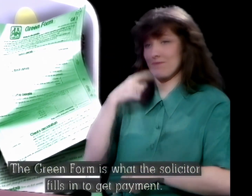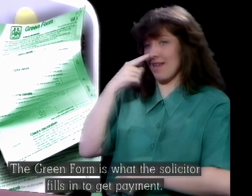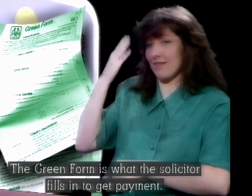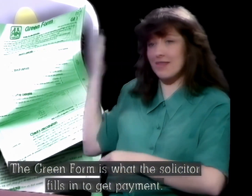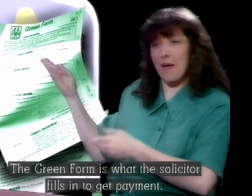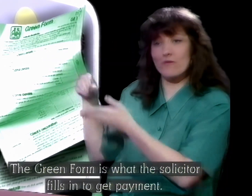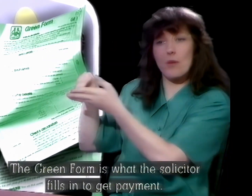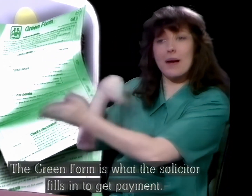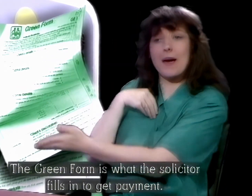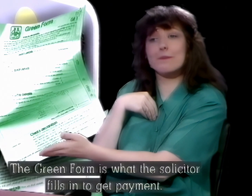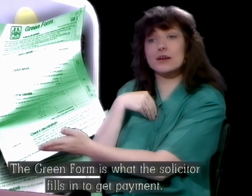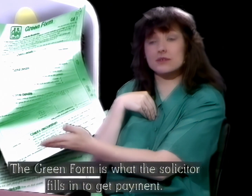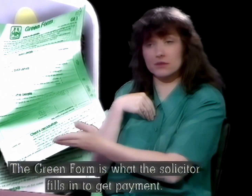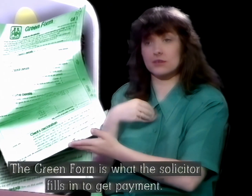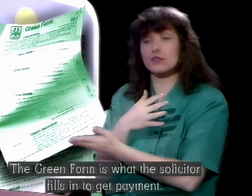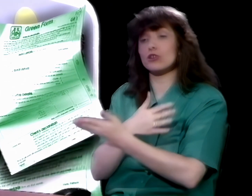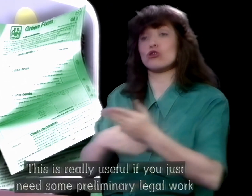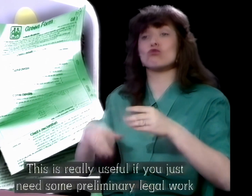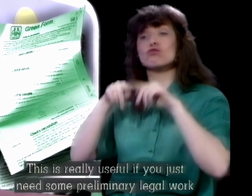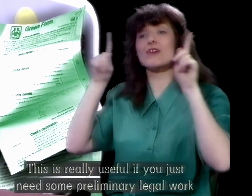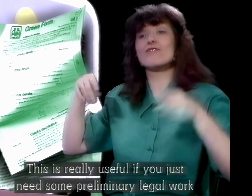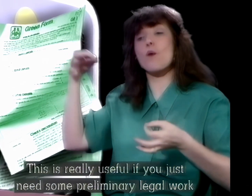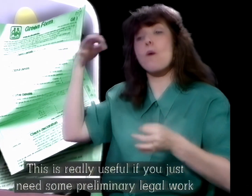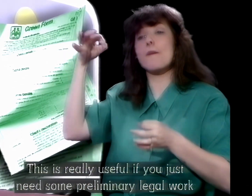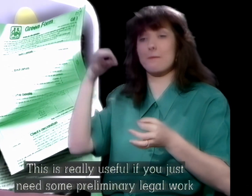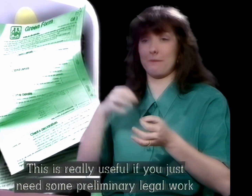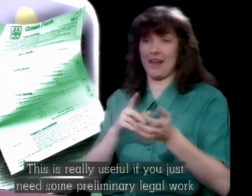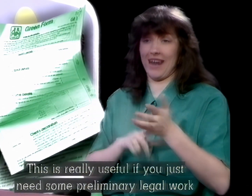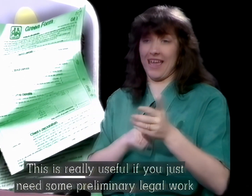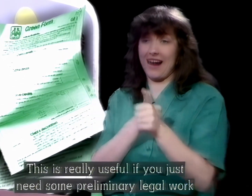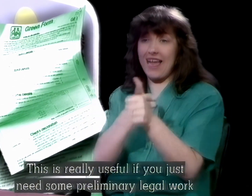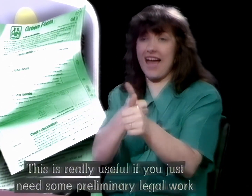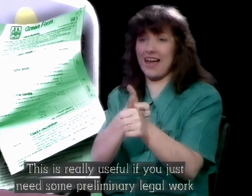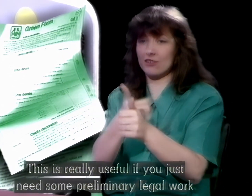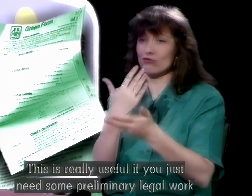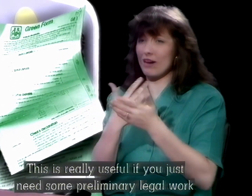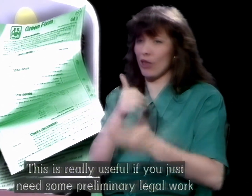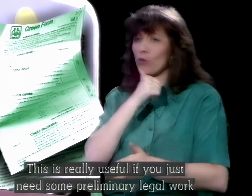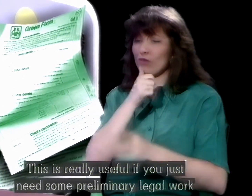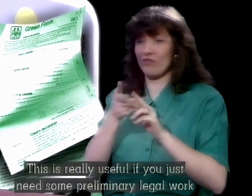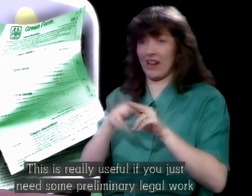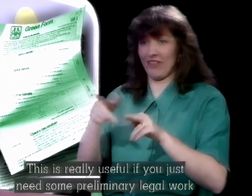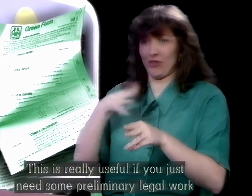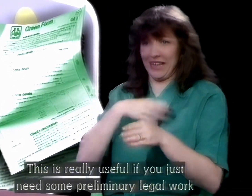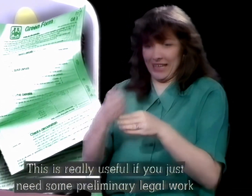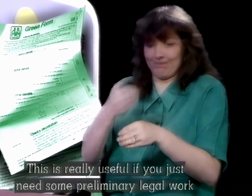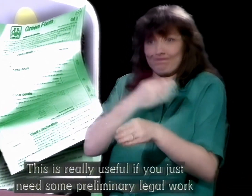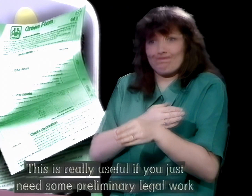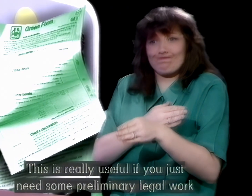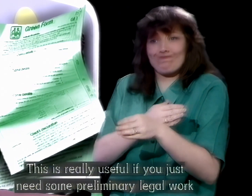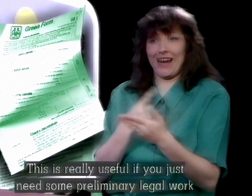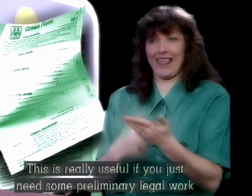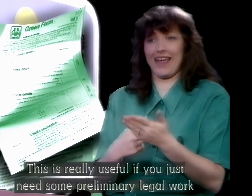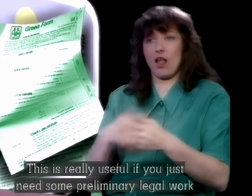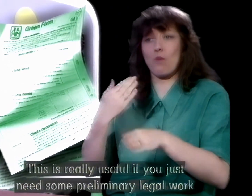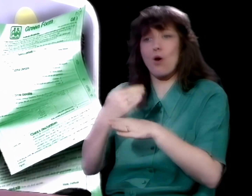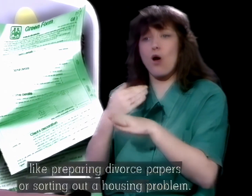payment. Green Form legal aid is really useful if you just need some preliminary legal work, like